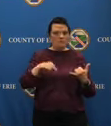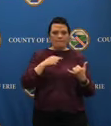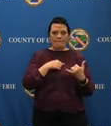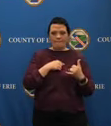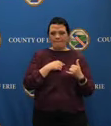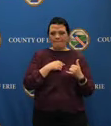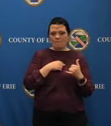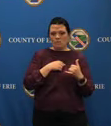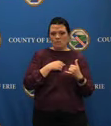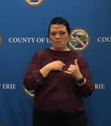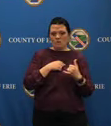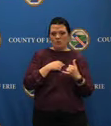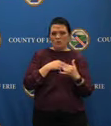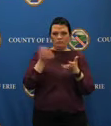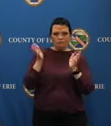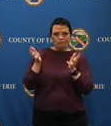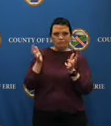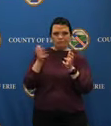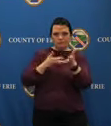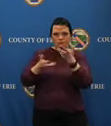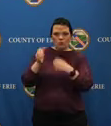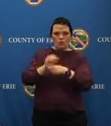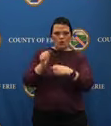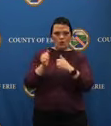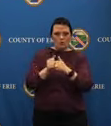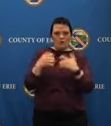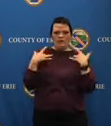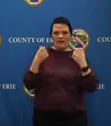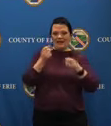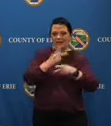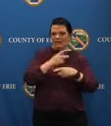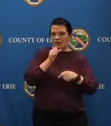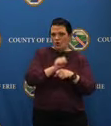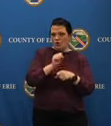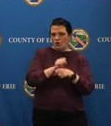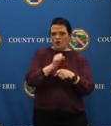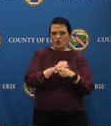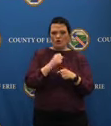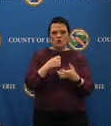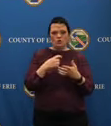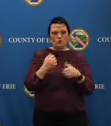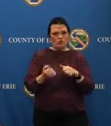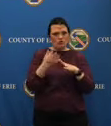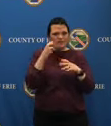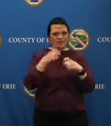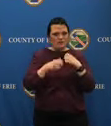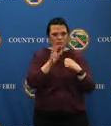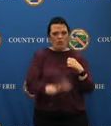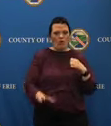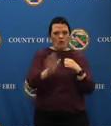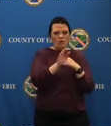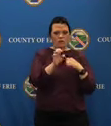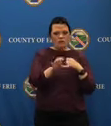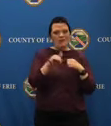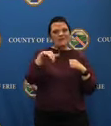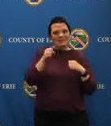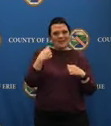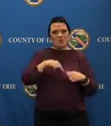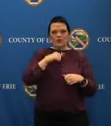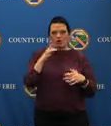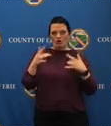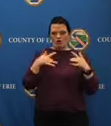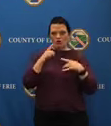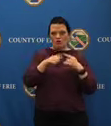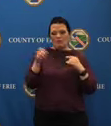and working with our healthcare partners to try to address the issue across all of Erie County. We are concerned about the east side of Buffalo because we